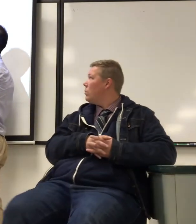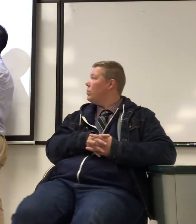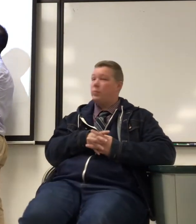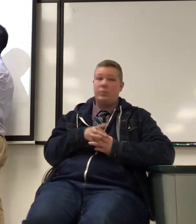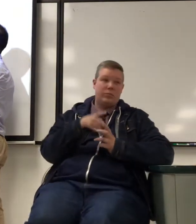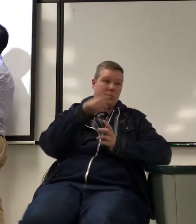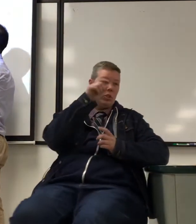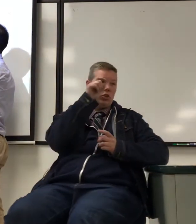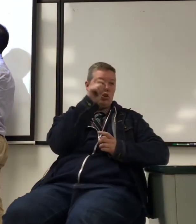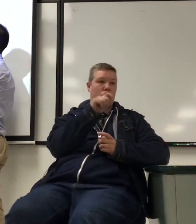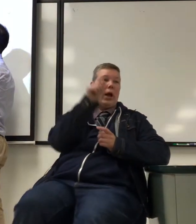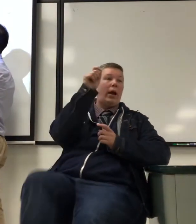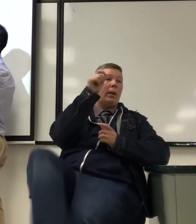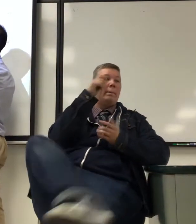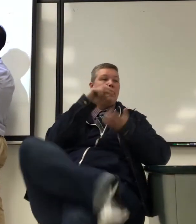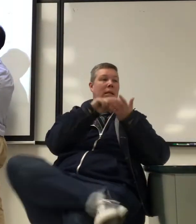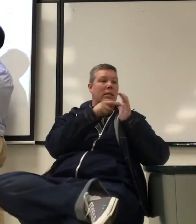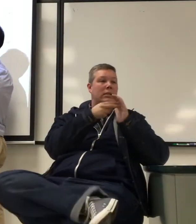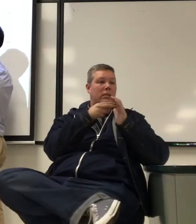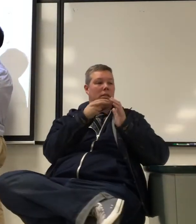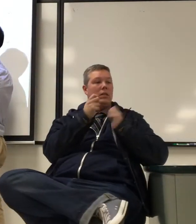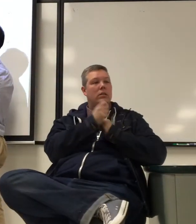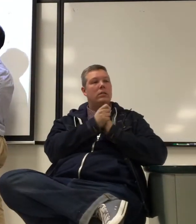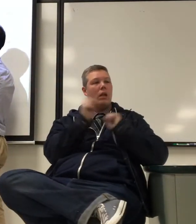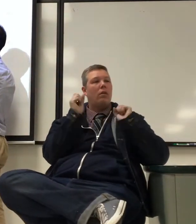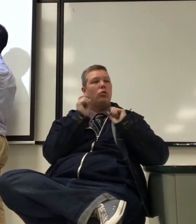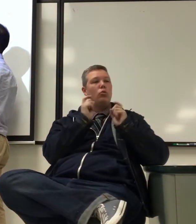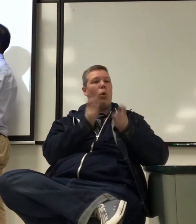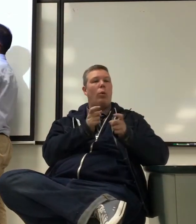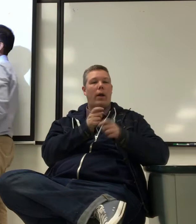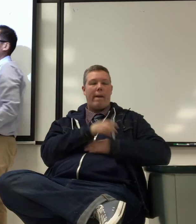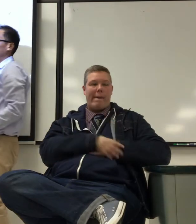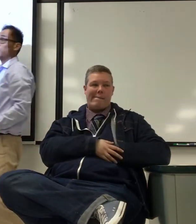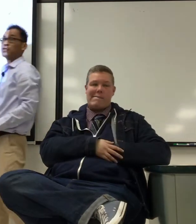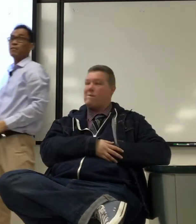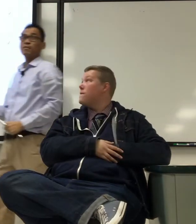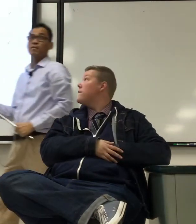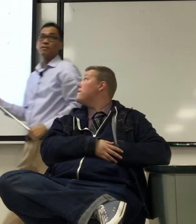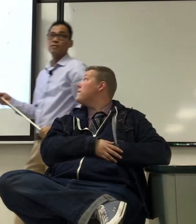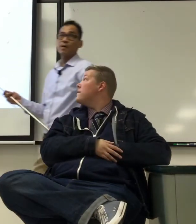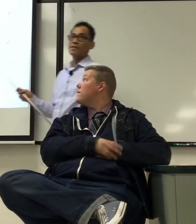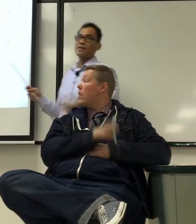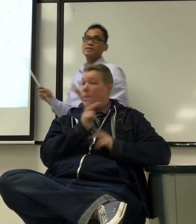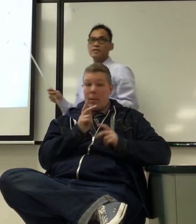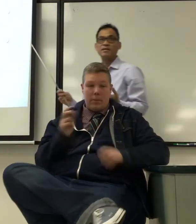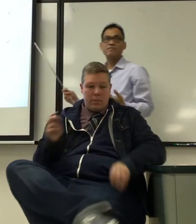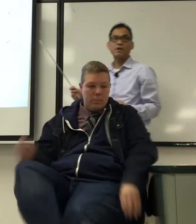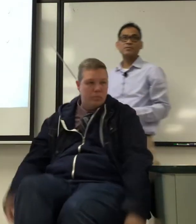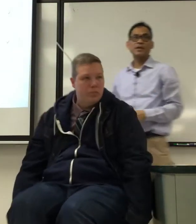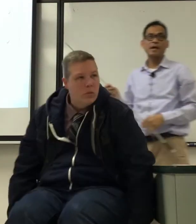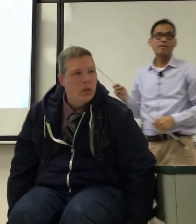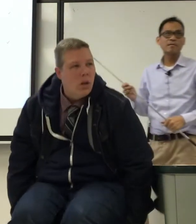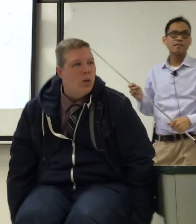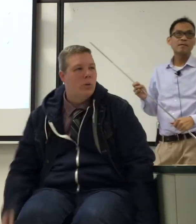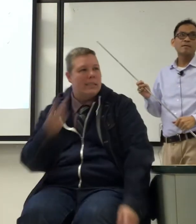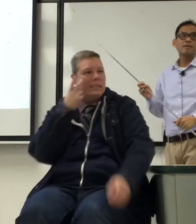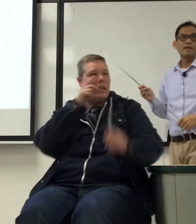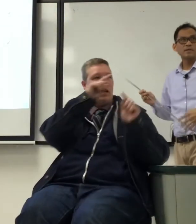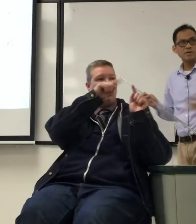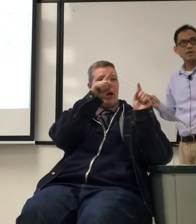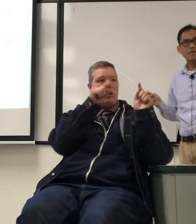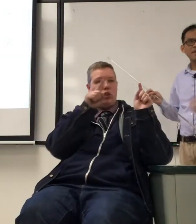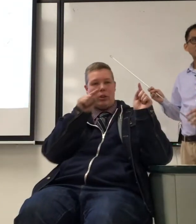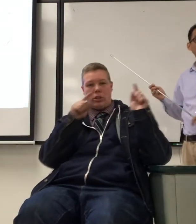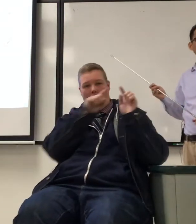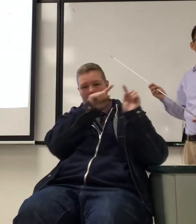So one thing that's simple is people of the same blood types can give to each other. I think that's easy enough to understand. Okay,